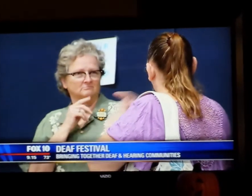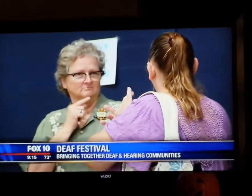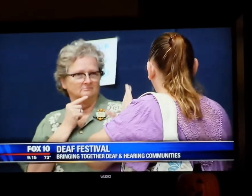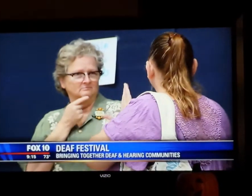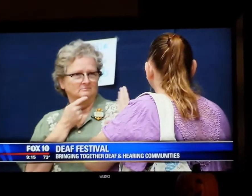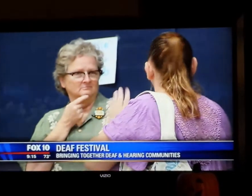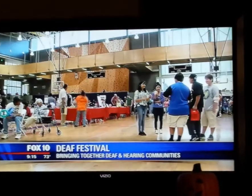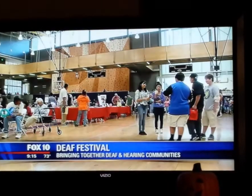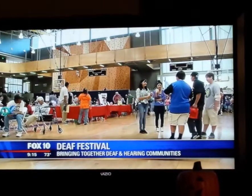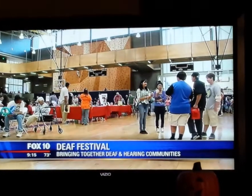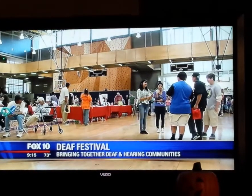more about the deaf.